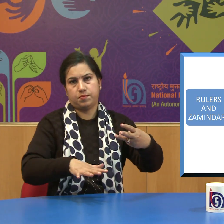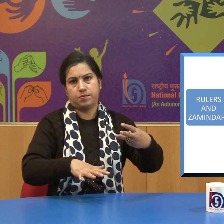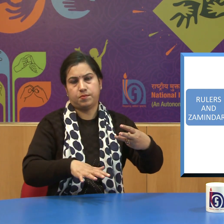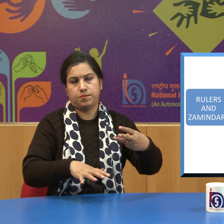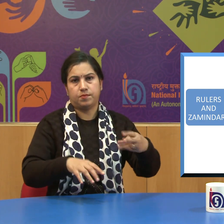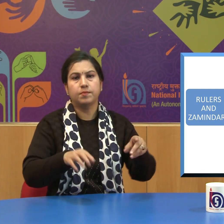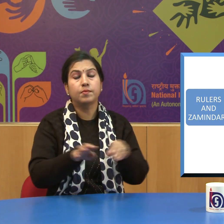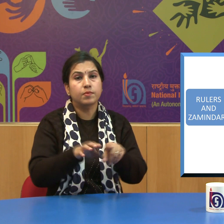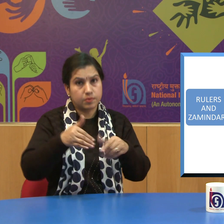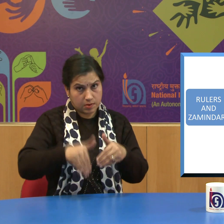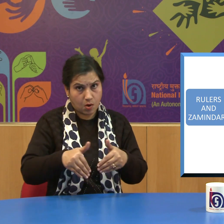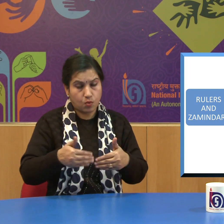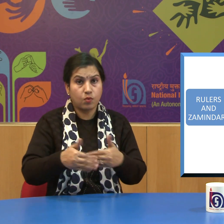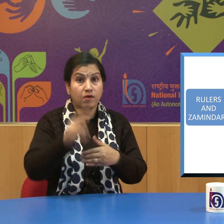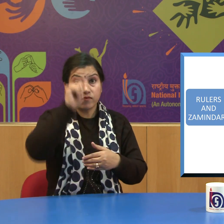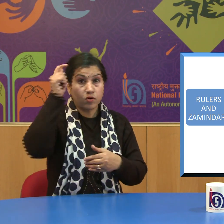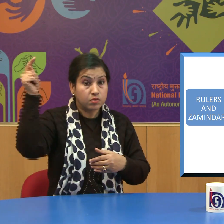before coming of the British to India.